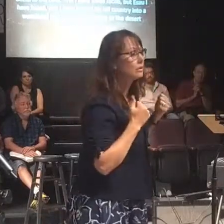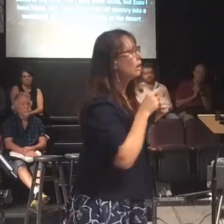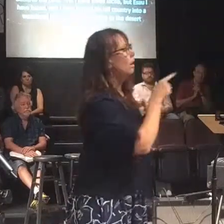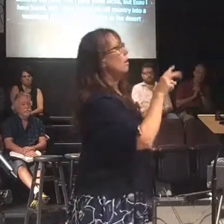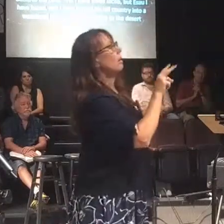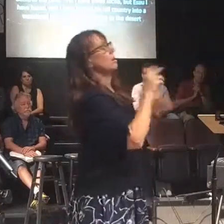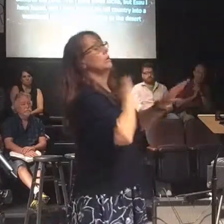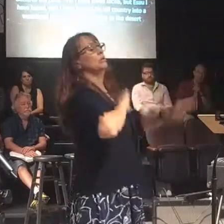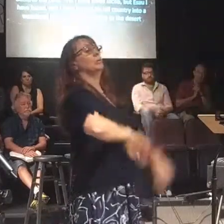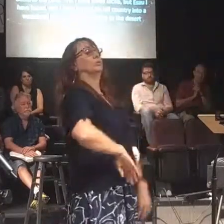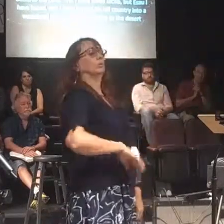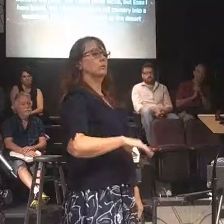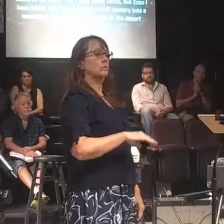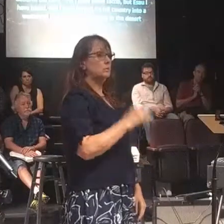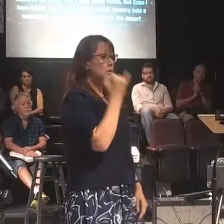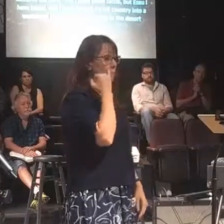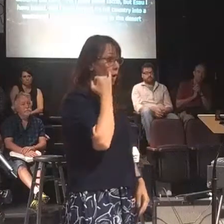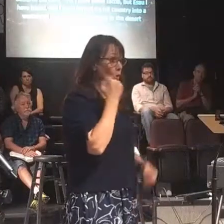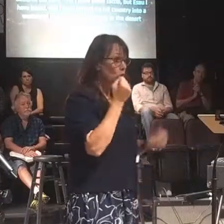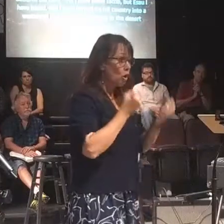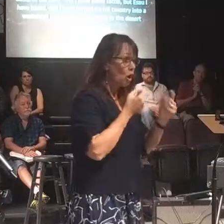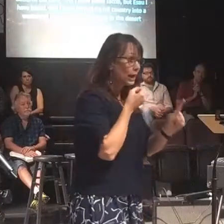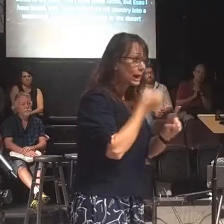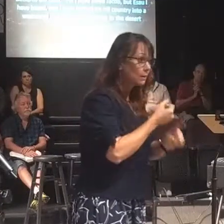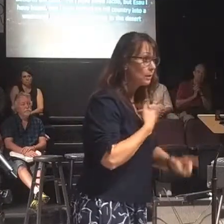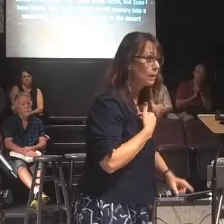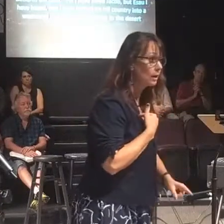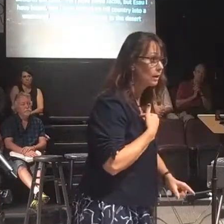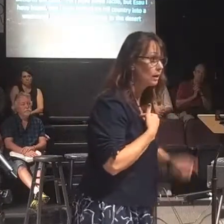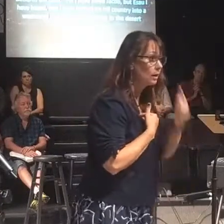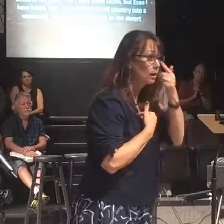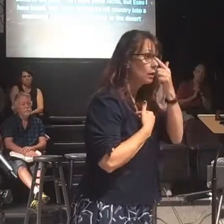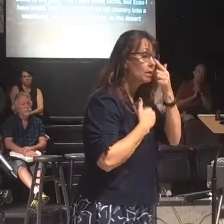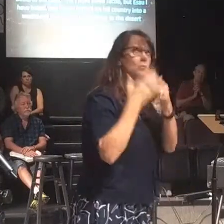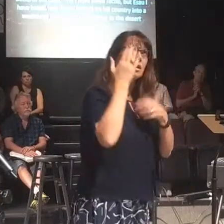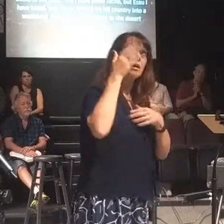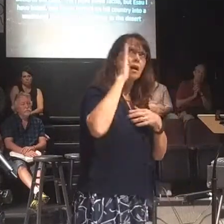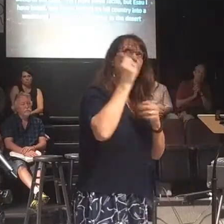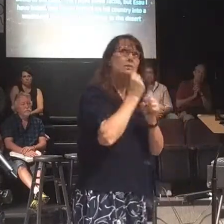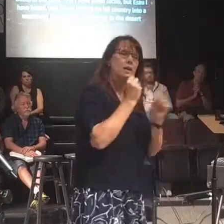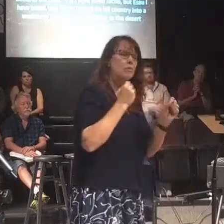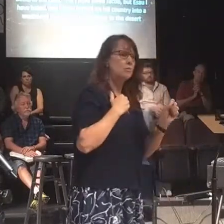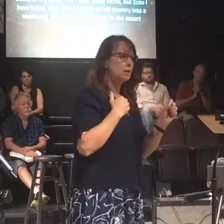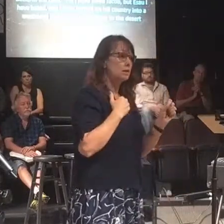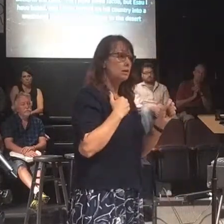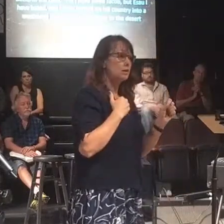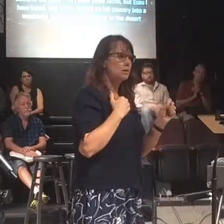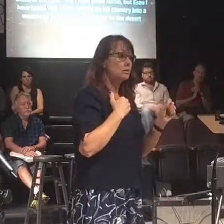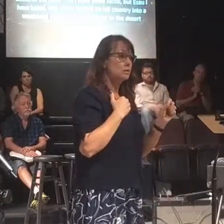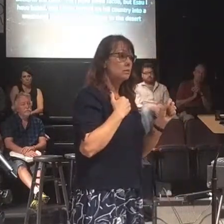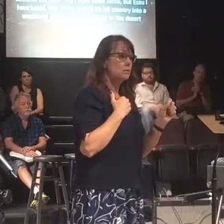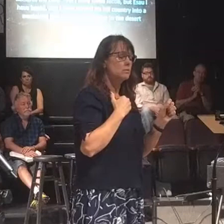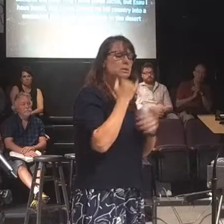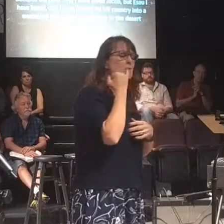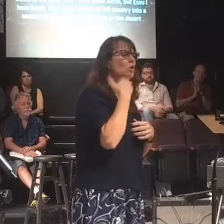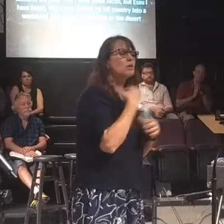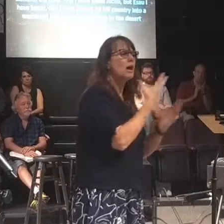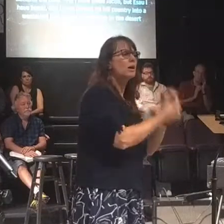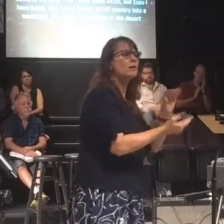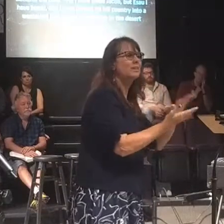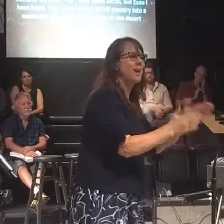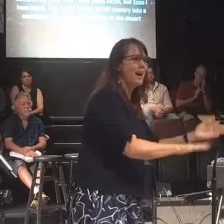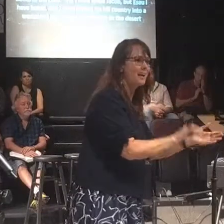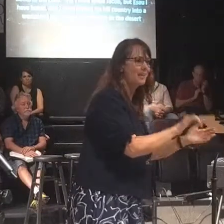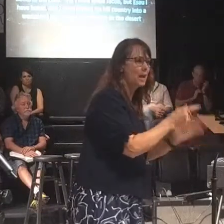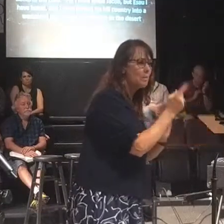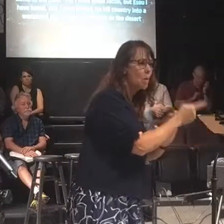I was not spared? Was I not spared? By whom? Like all these things that we